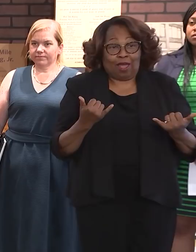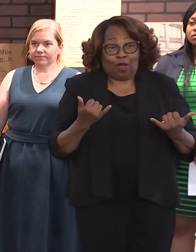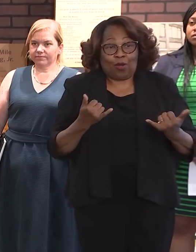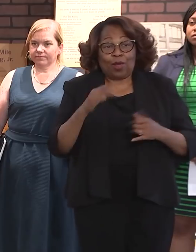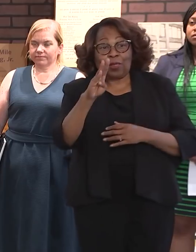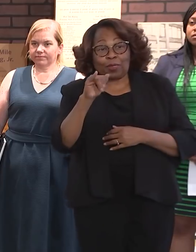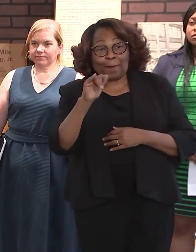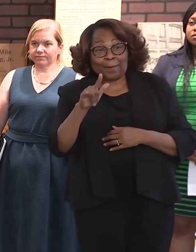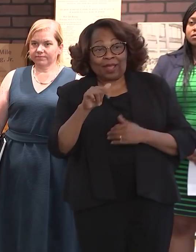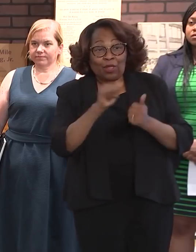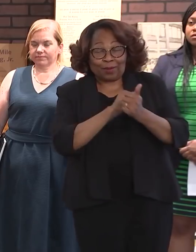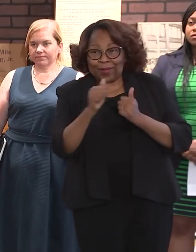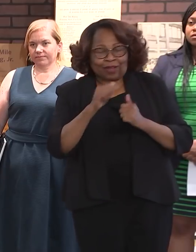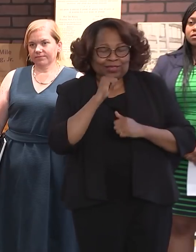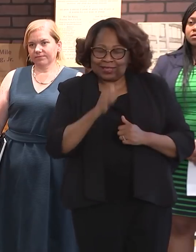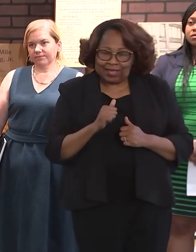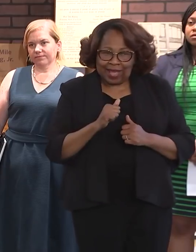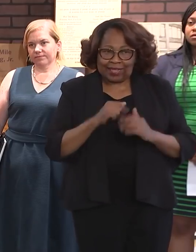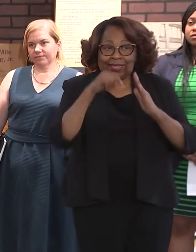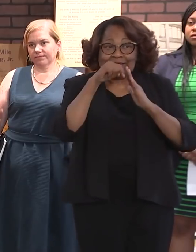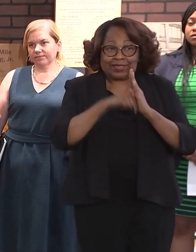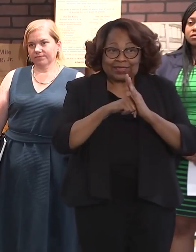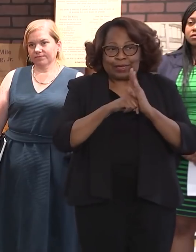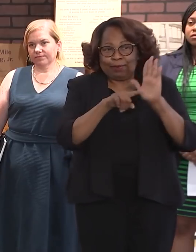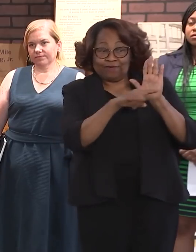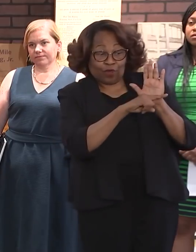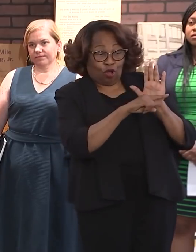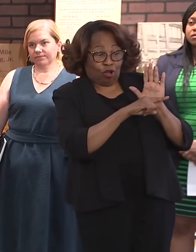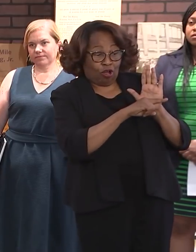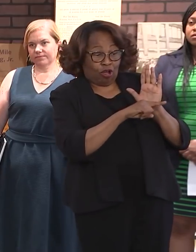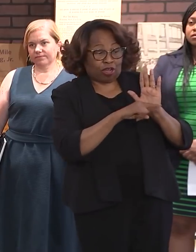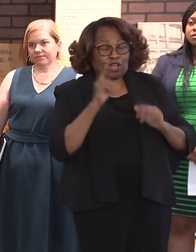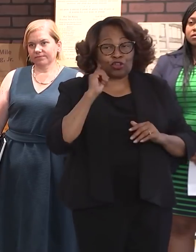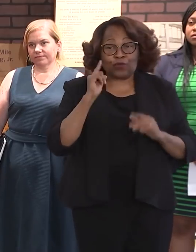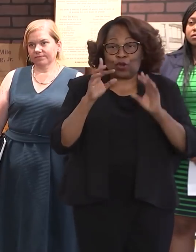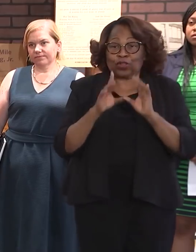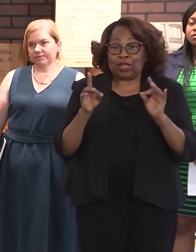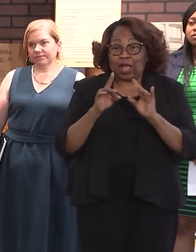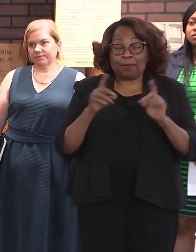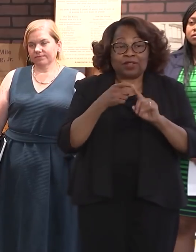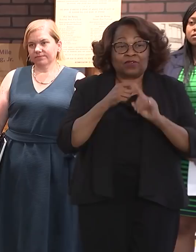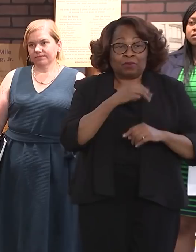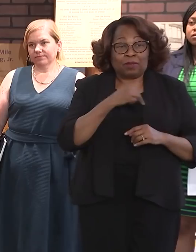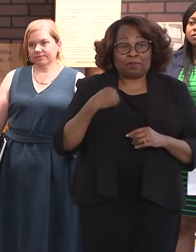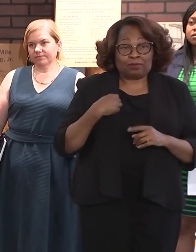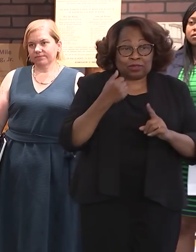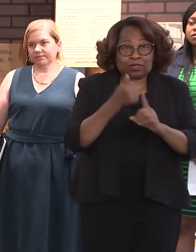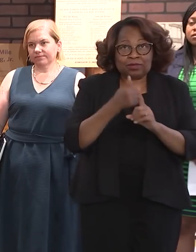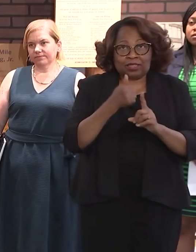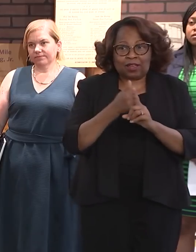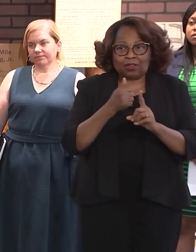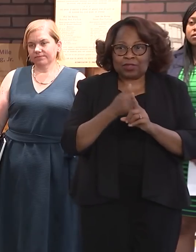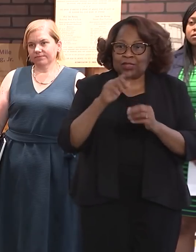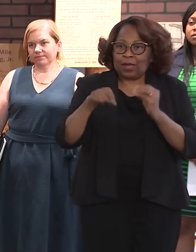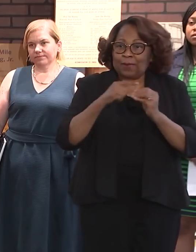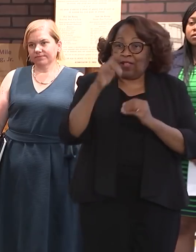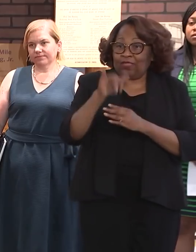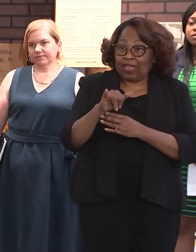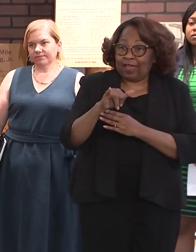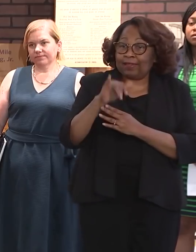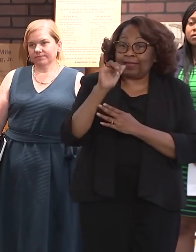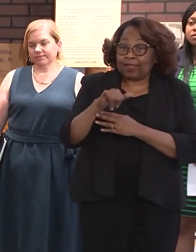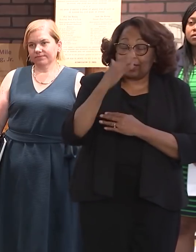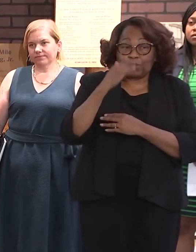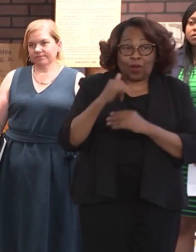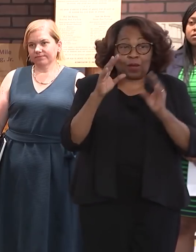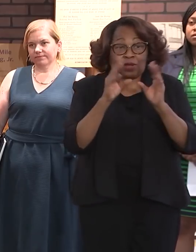that was passed is not. It's deeply flawed. You heard the commentary from the members themselves about that. That's why we're going